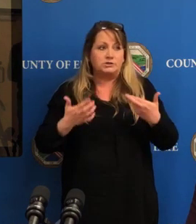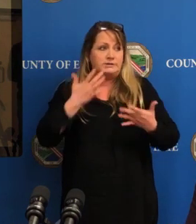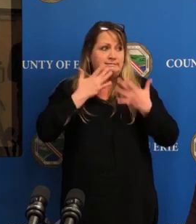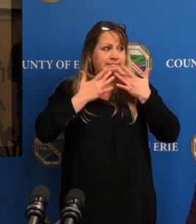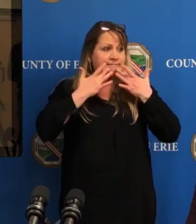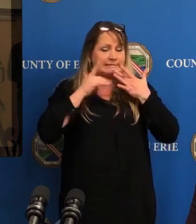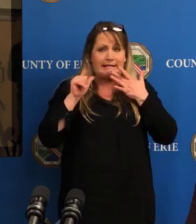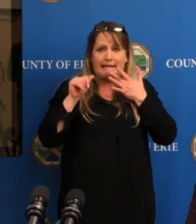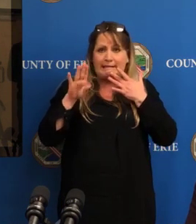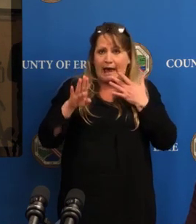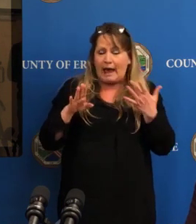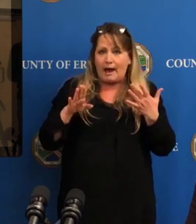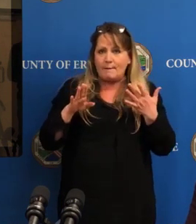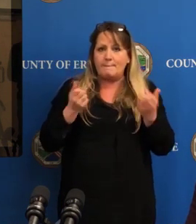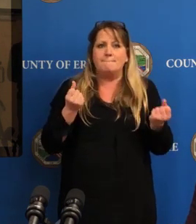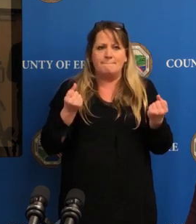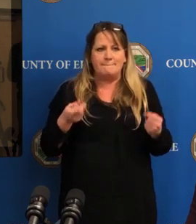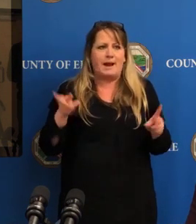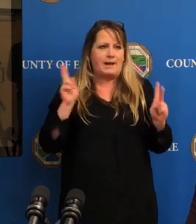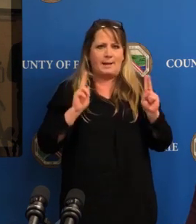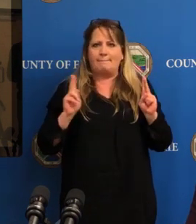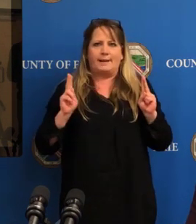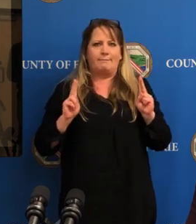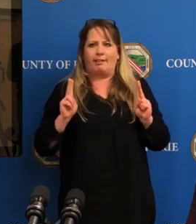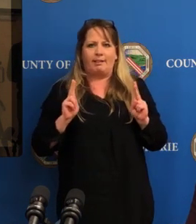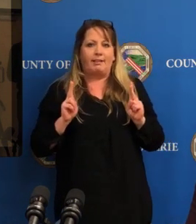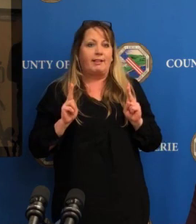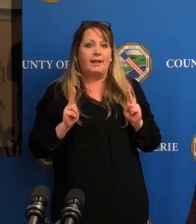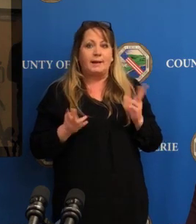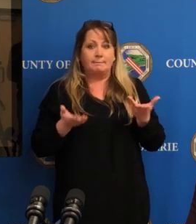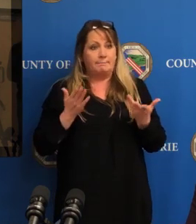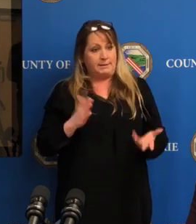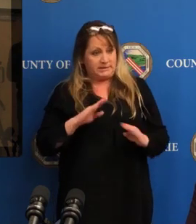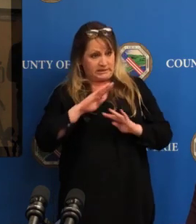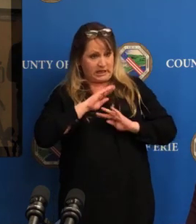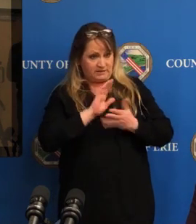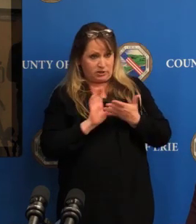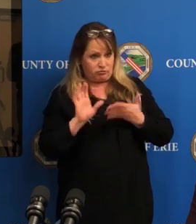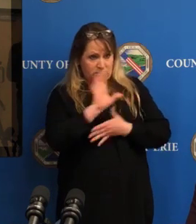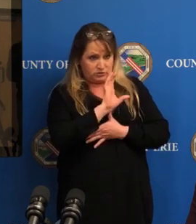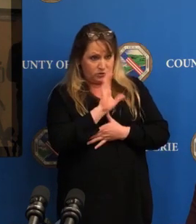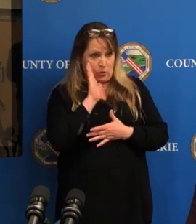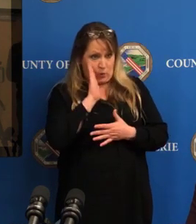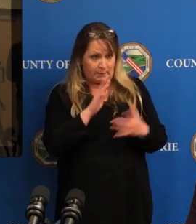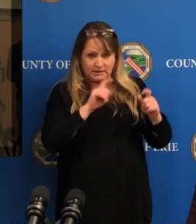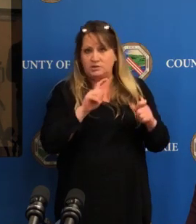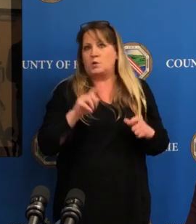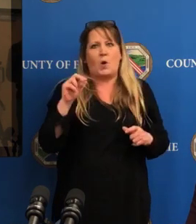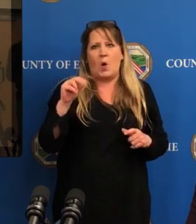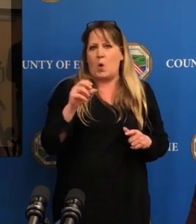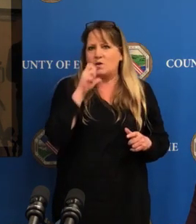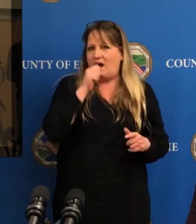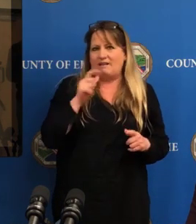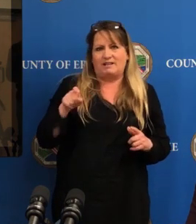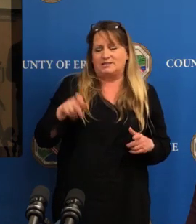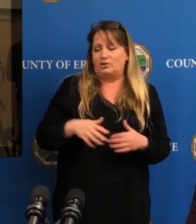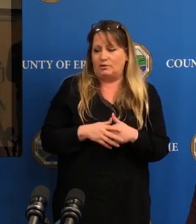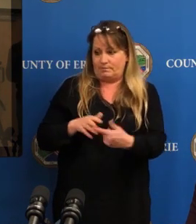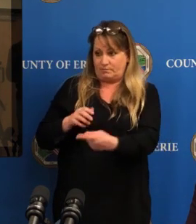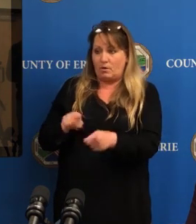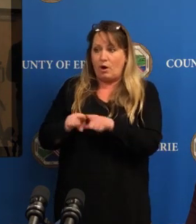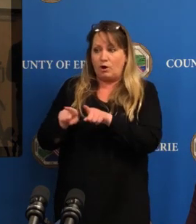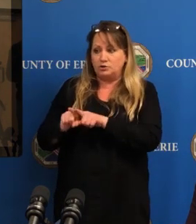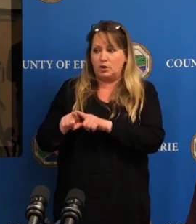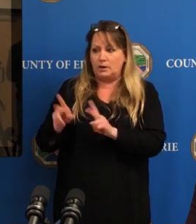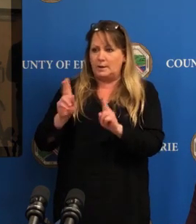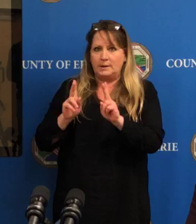in our laboratories, many people who may meet the criteria may not get tested. The one thing we are also dealing with are individuals who